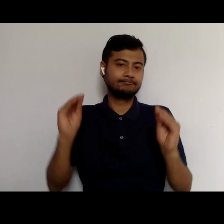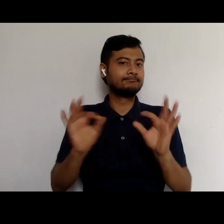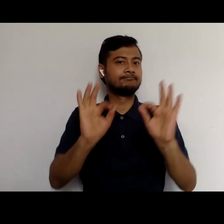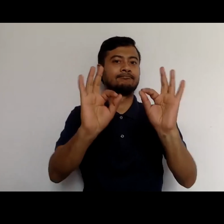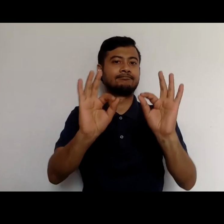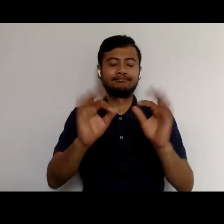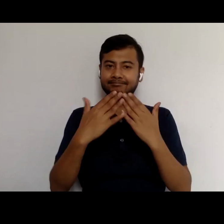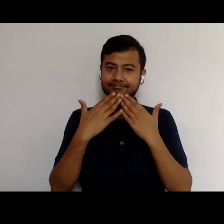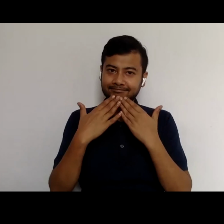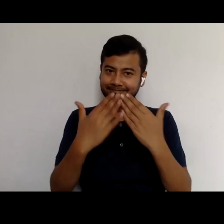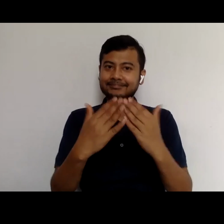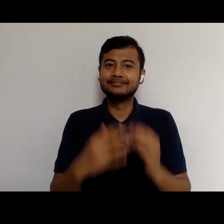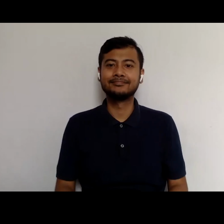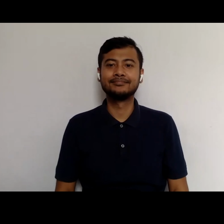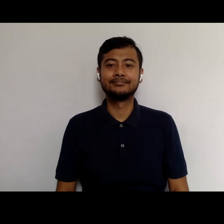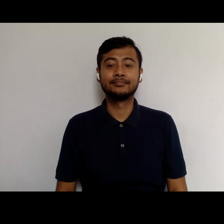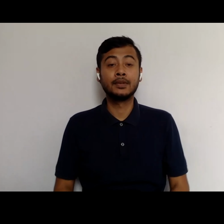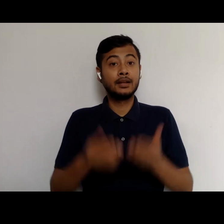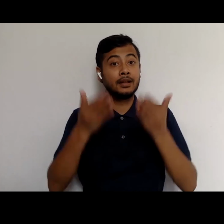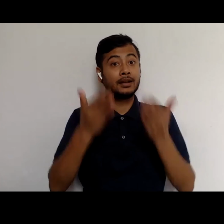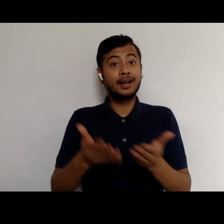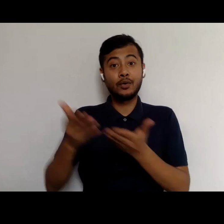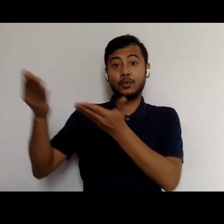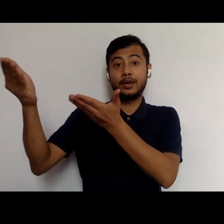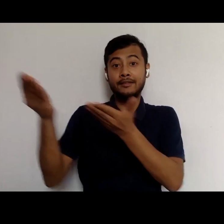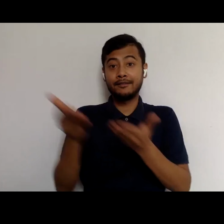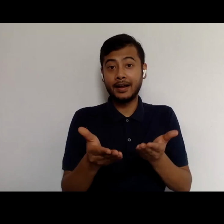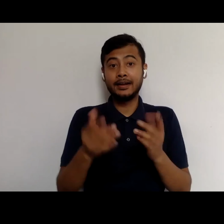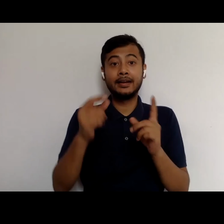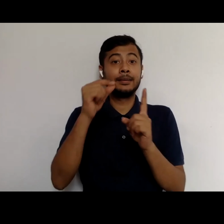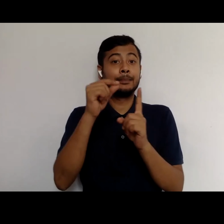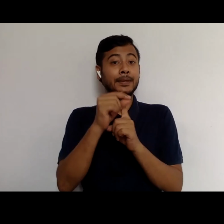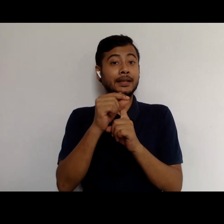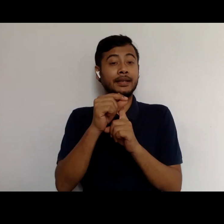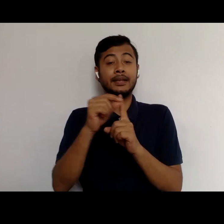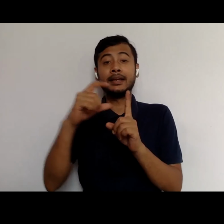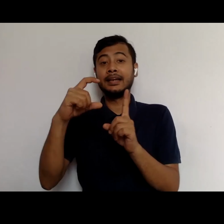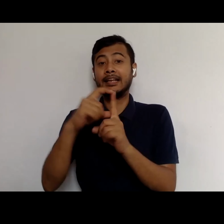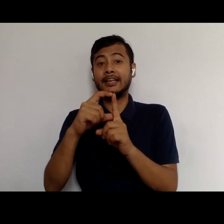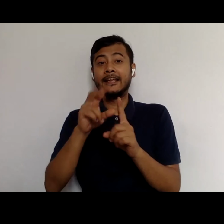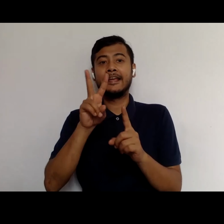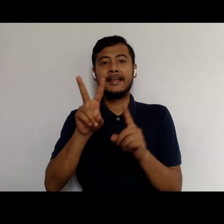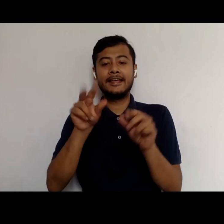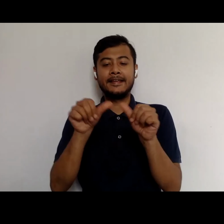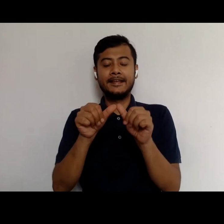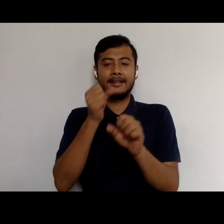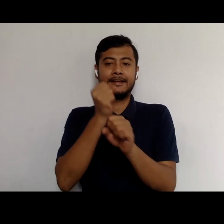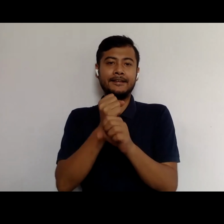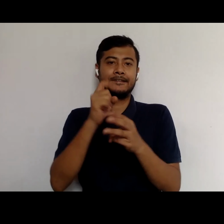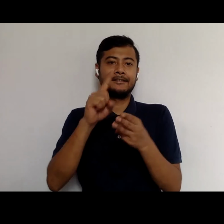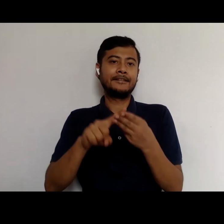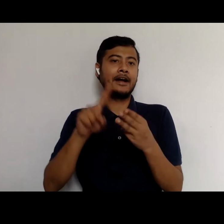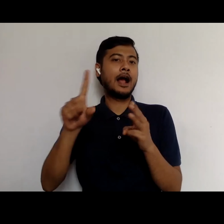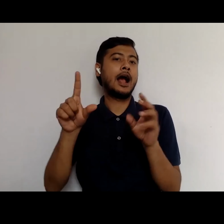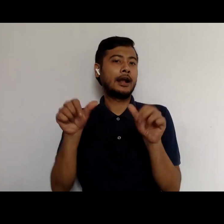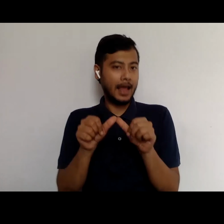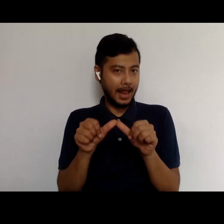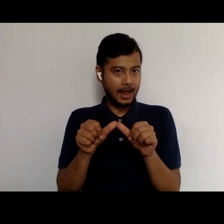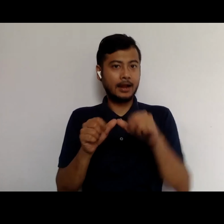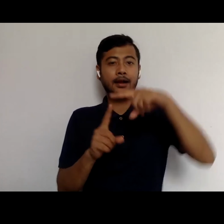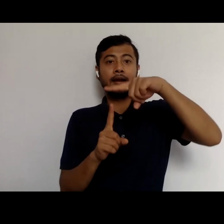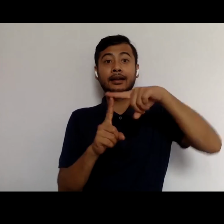I would now like to invite our chief guest, Dr. P.D. Vagela, Chairman, TRAI, to release the white paper titled Role